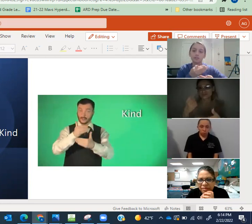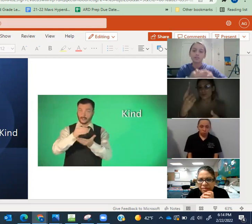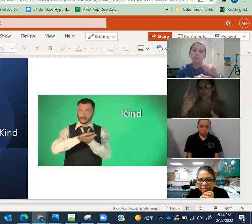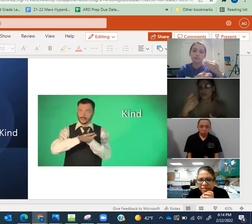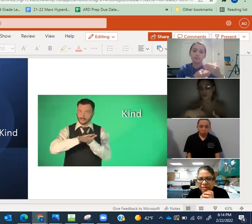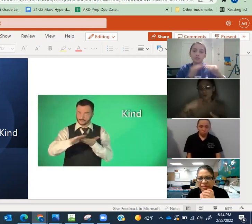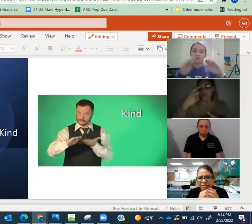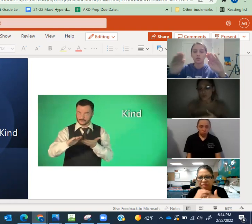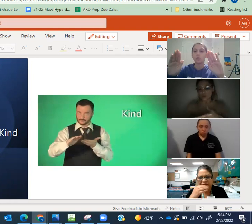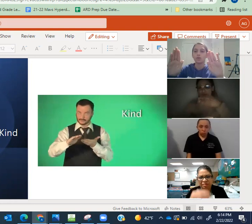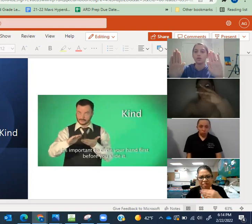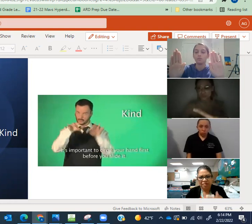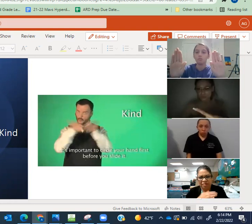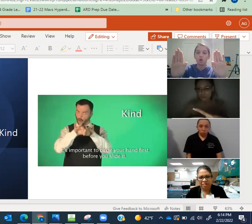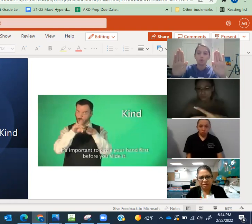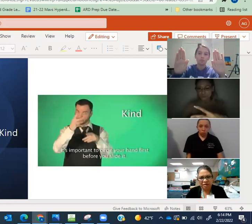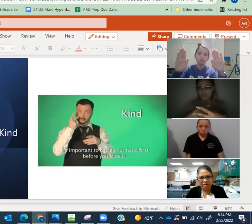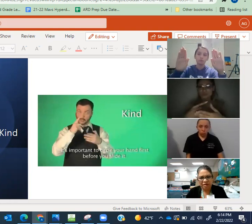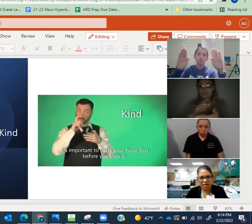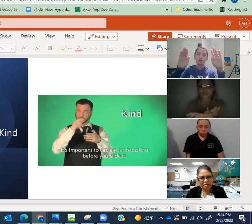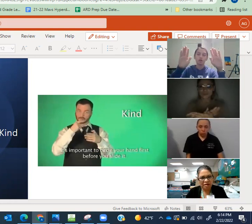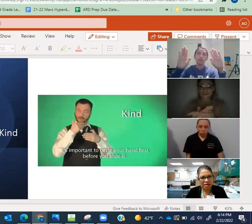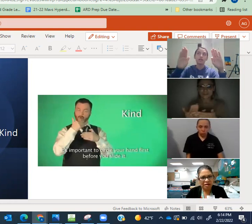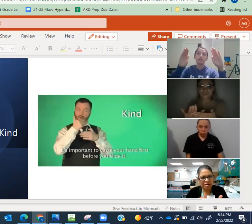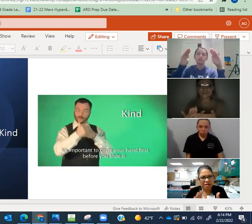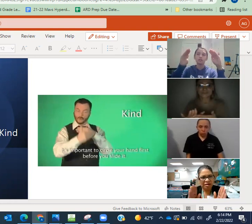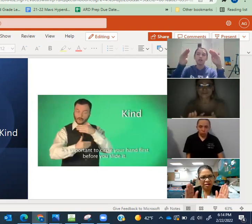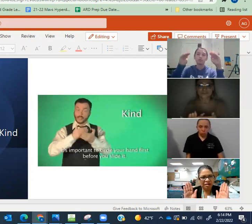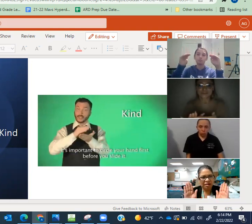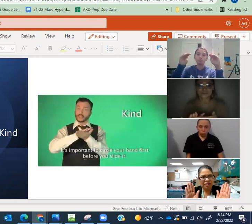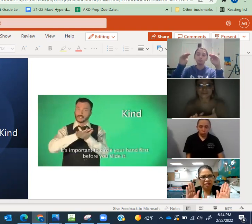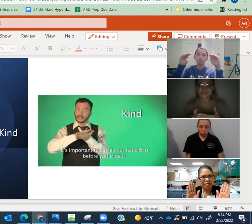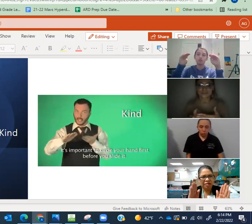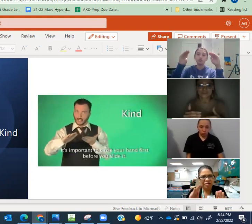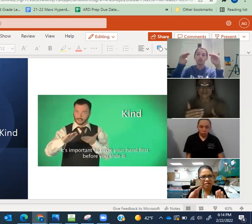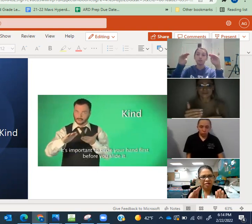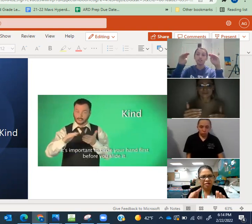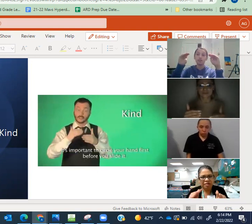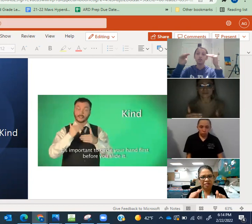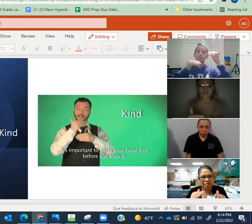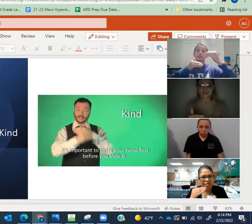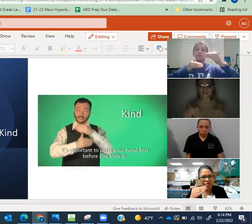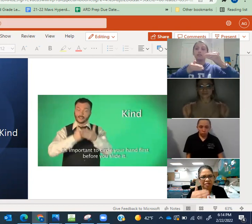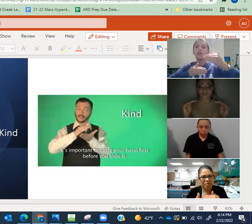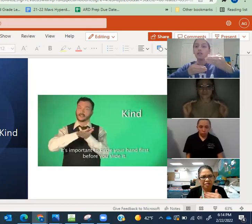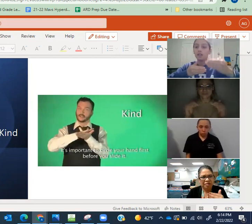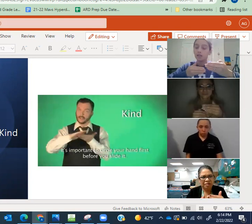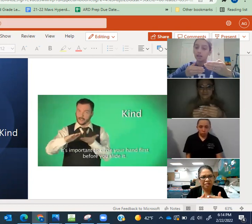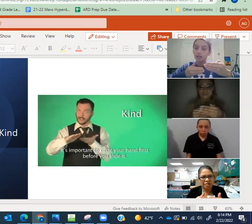Kind. So palm or hand, kind of your fingers bend down a little